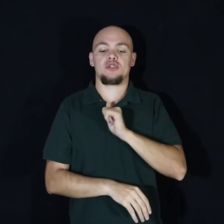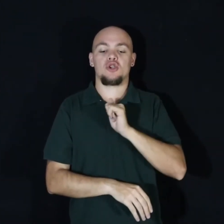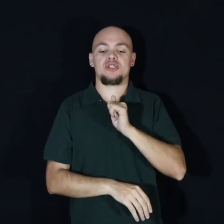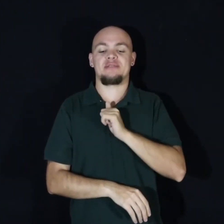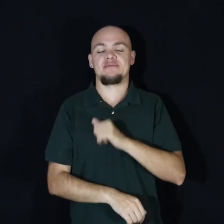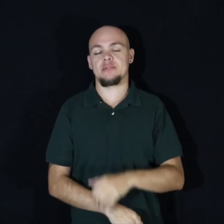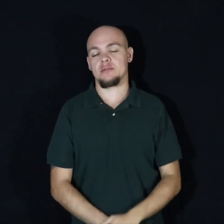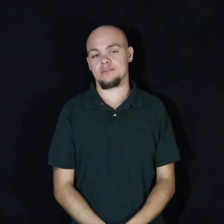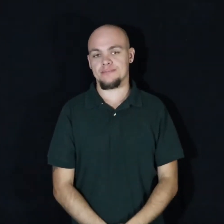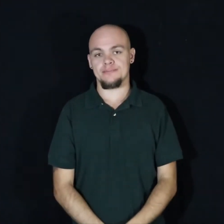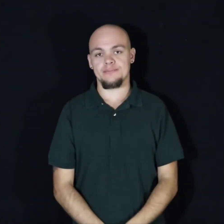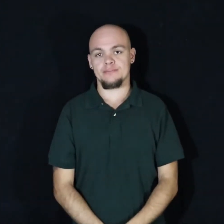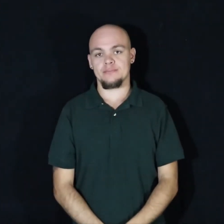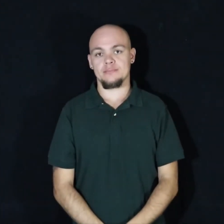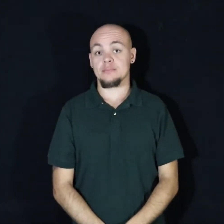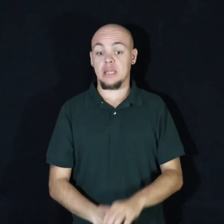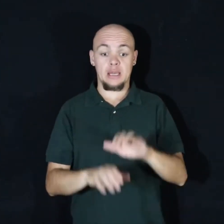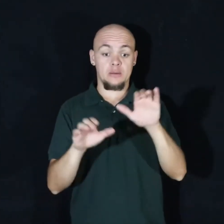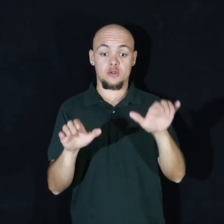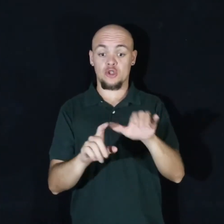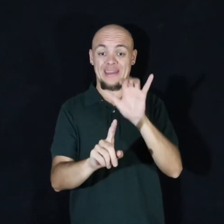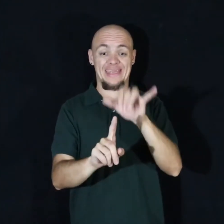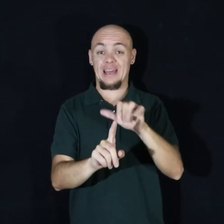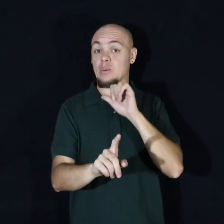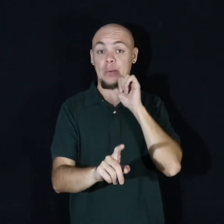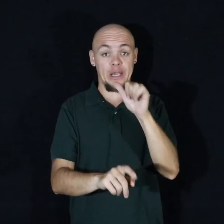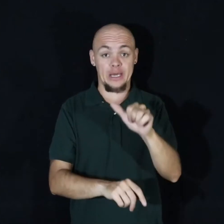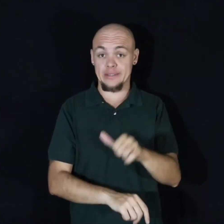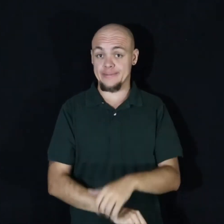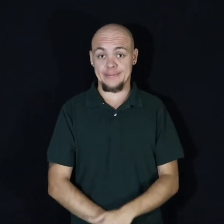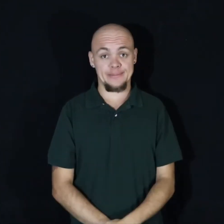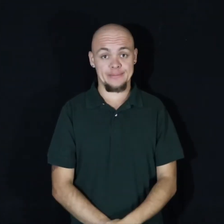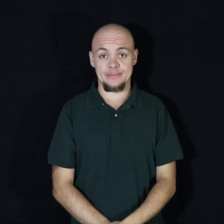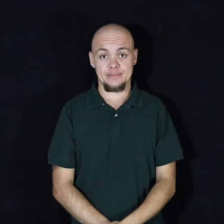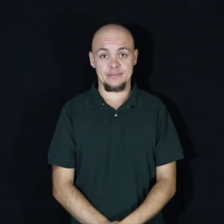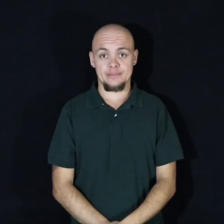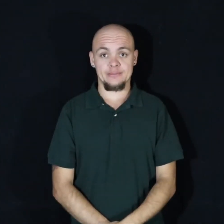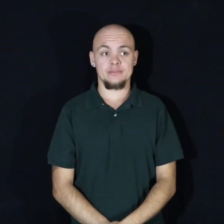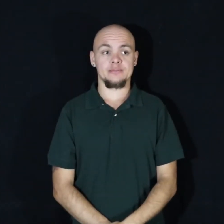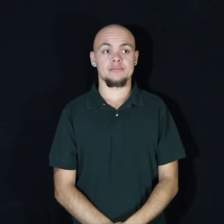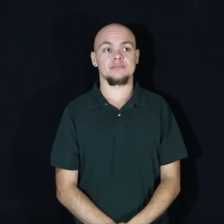as ourselves, and we're not doing that.